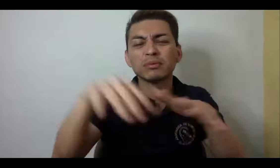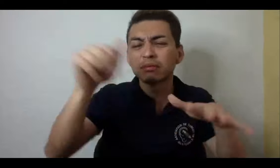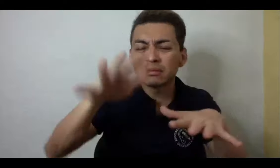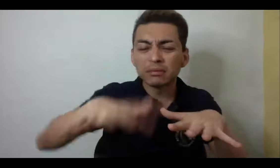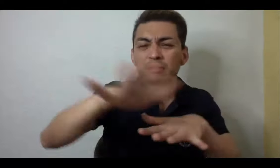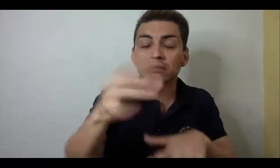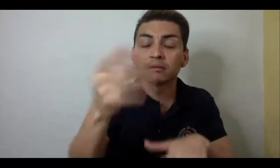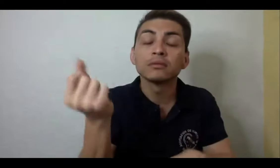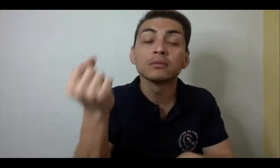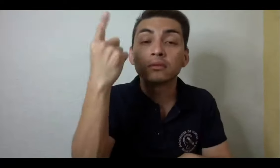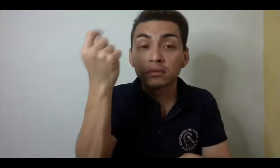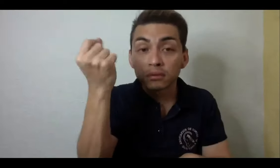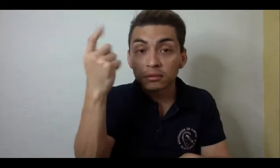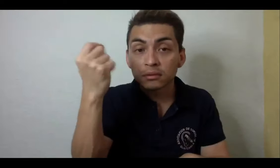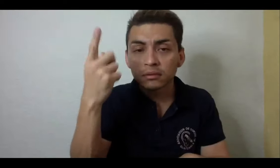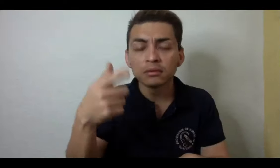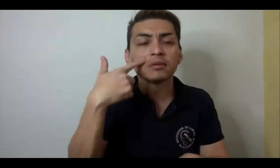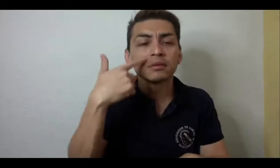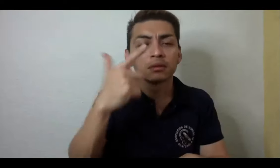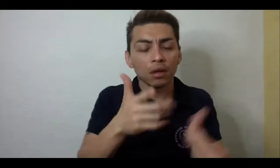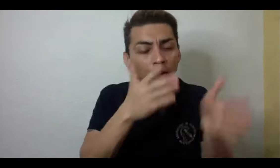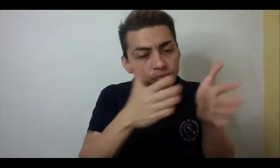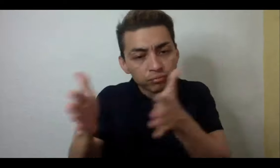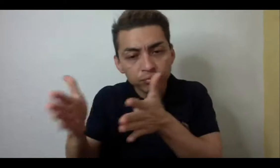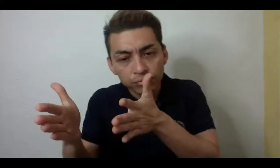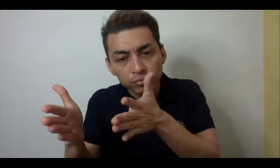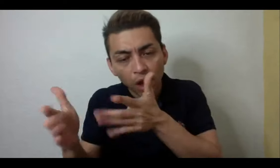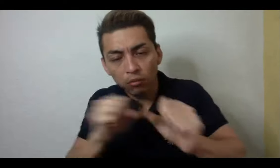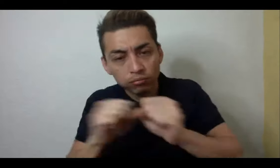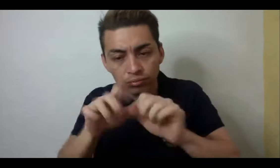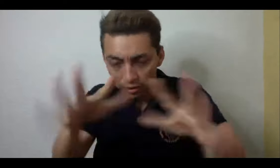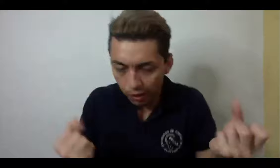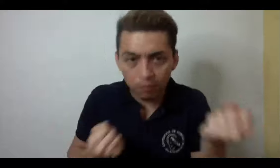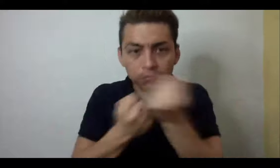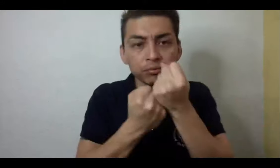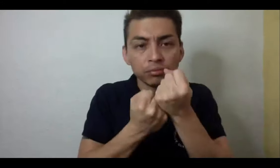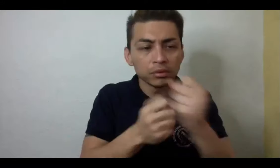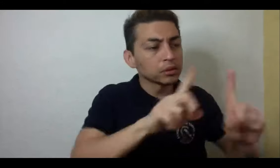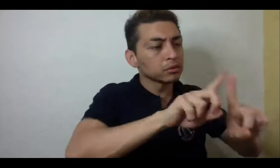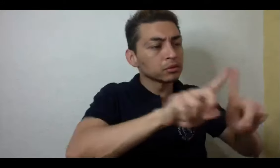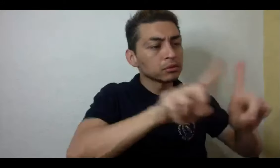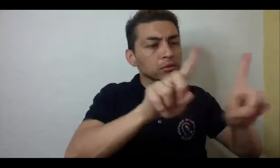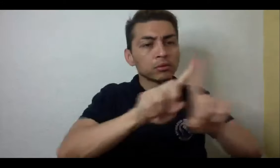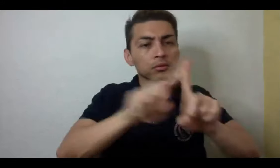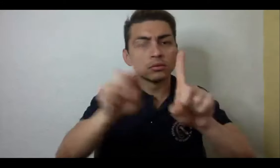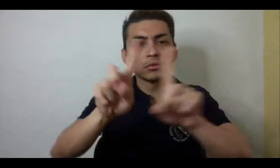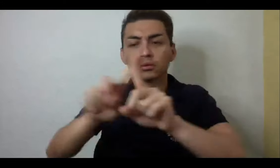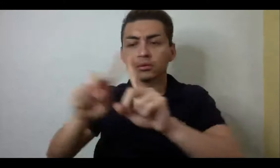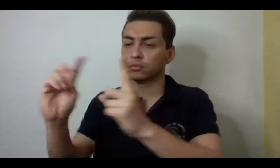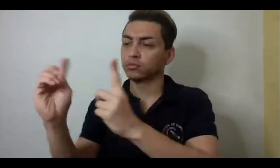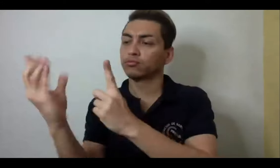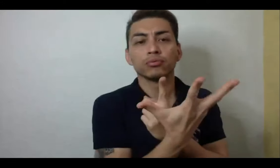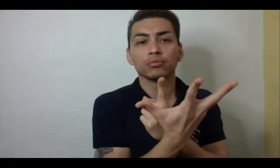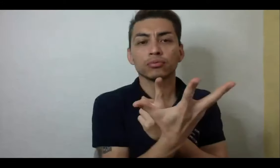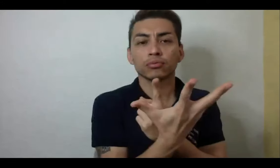as a process consisting of actions that embrace diversity, build a sense of belonging, and that